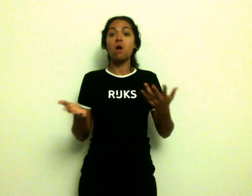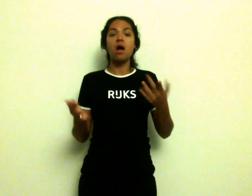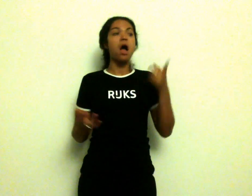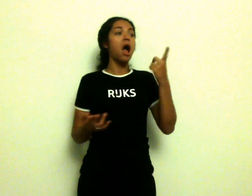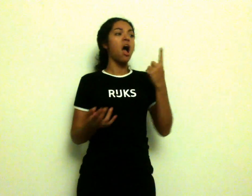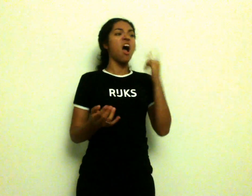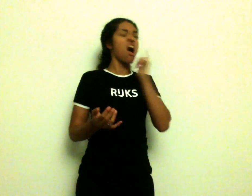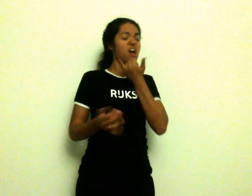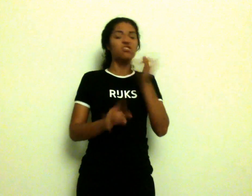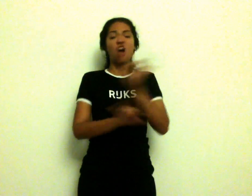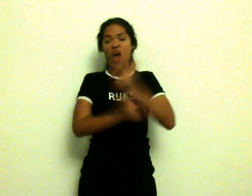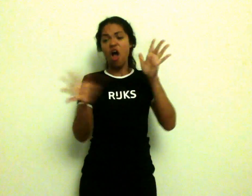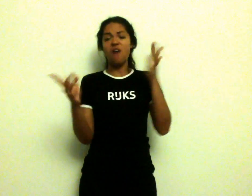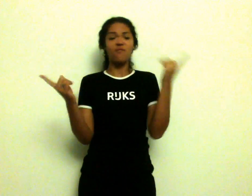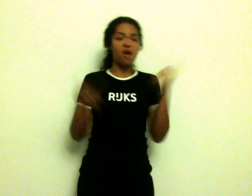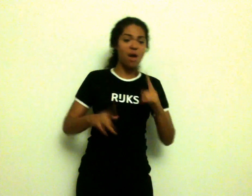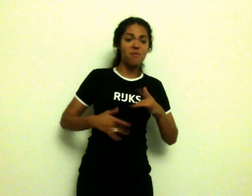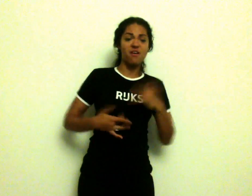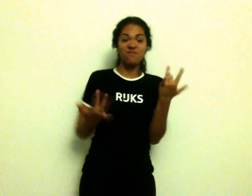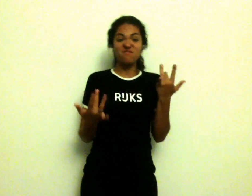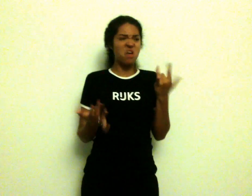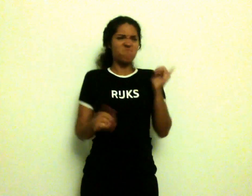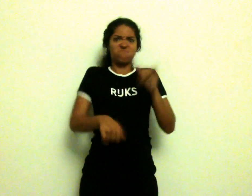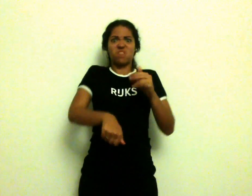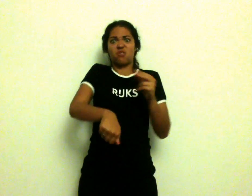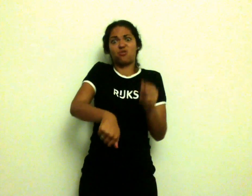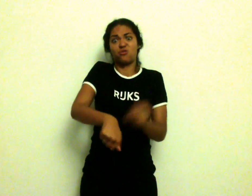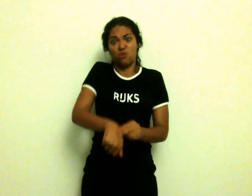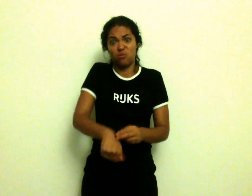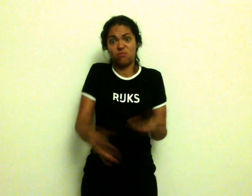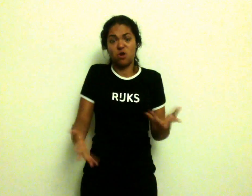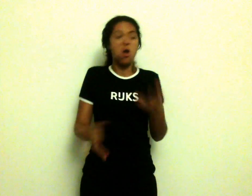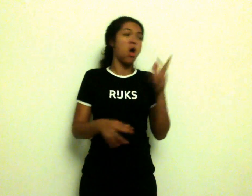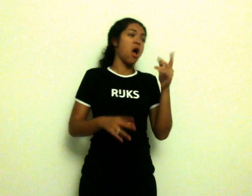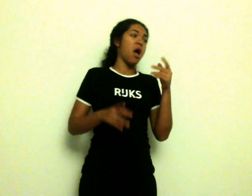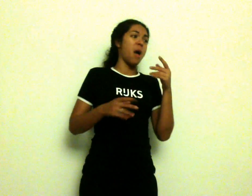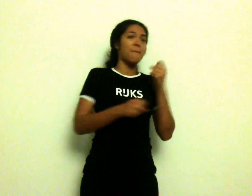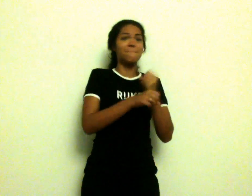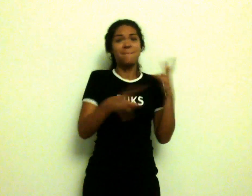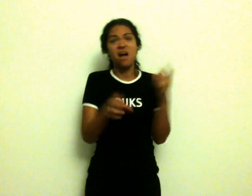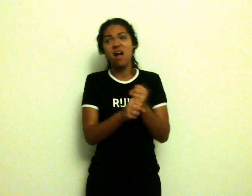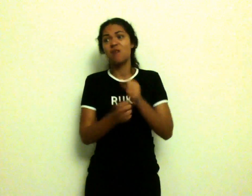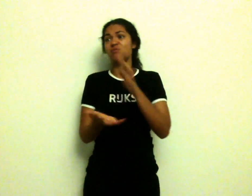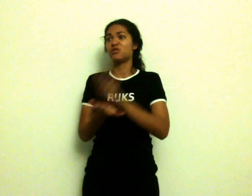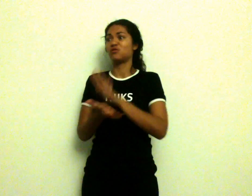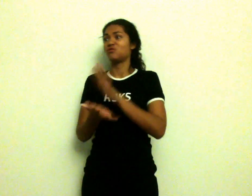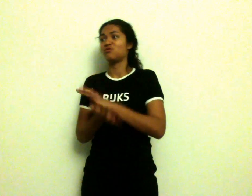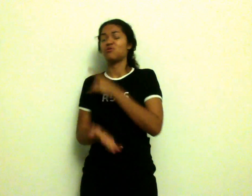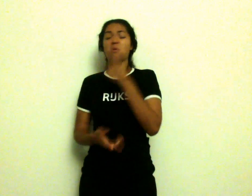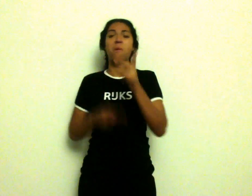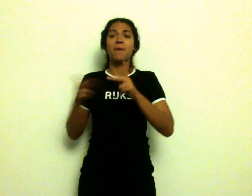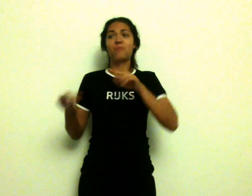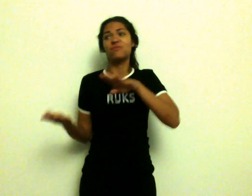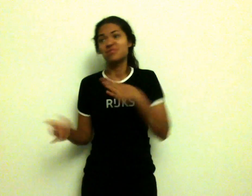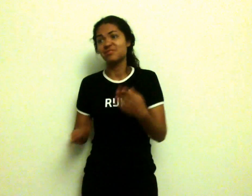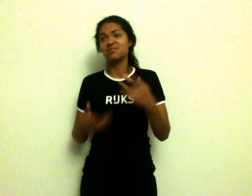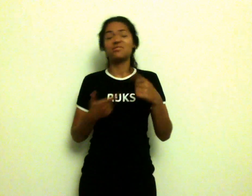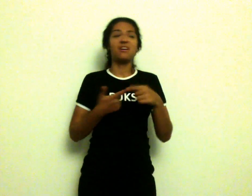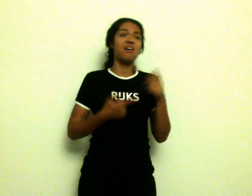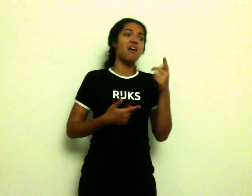hear state of emergency, sniper kills 10, troops on rampage, youths go looting, bomb blasts school, it is